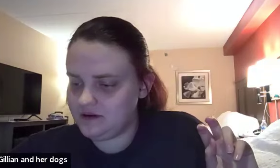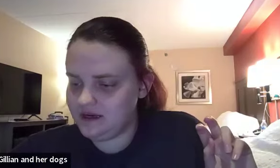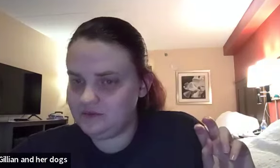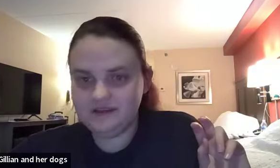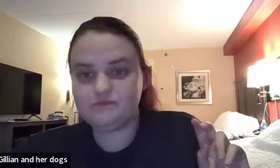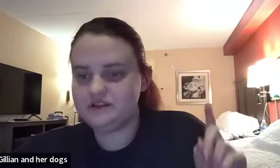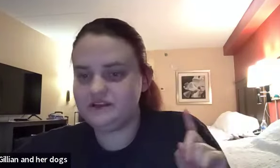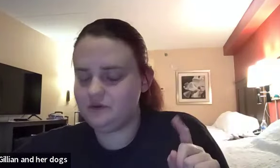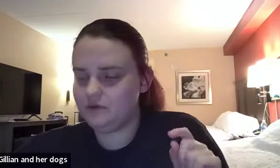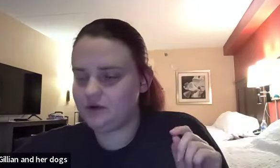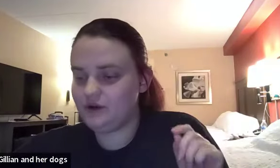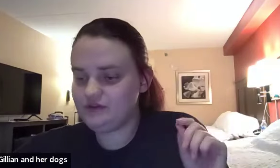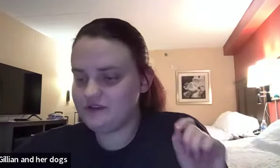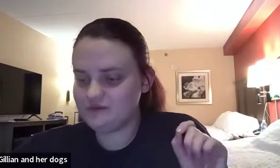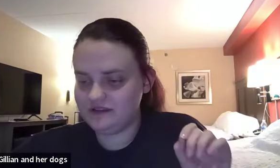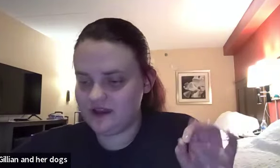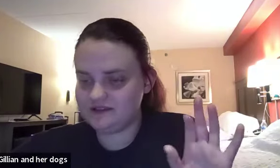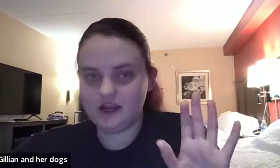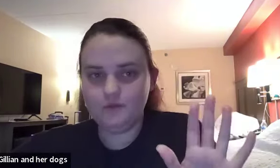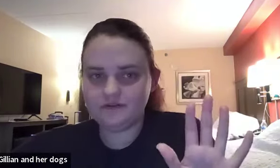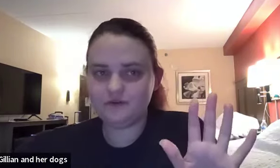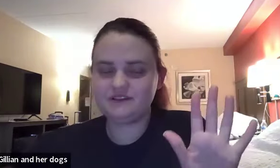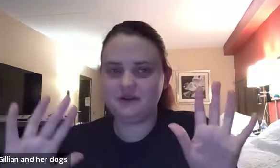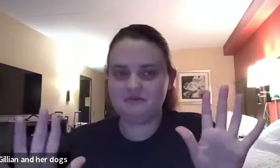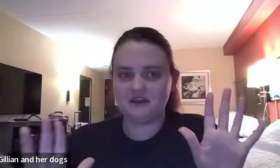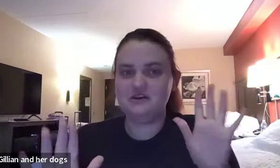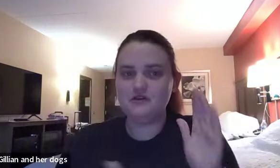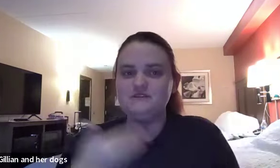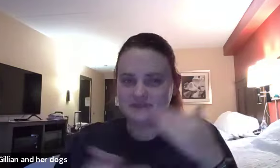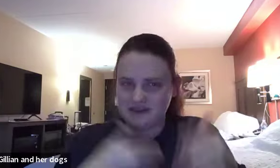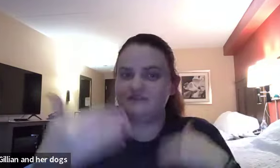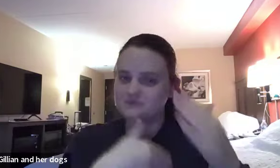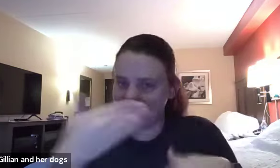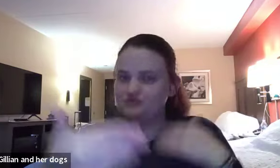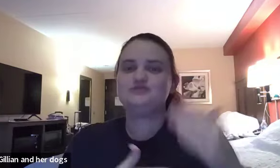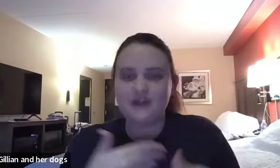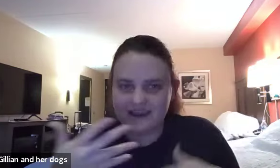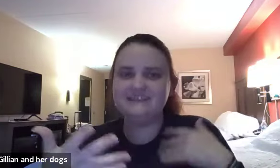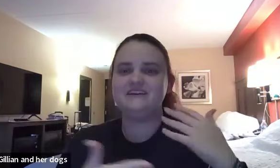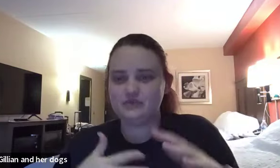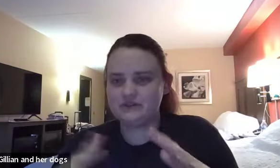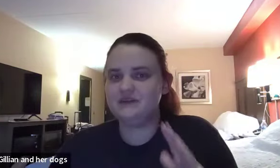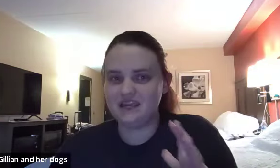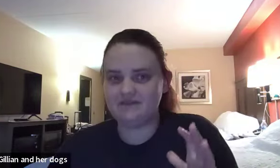Alrighty, we're going through these really fast. I hope everyone's okay with that. I know the speed's kind of fast, but I'm trying to get through as many of